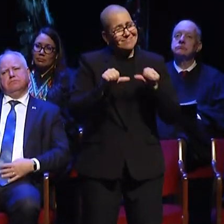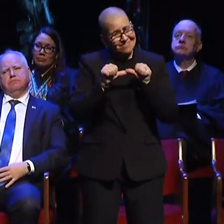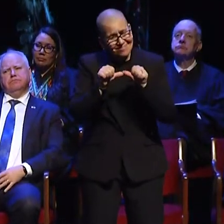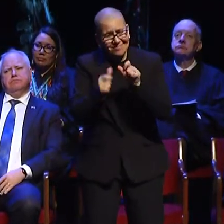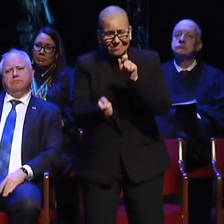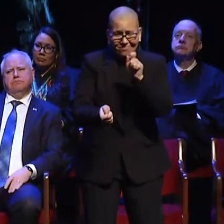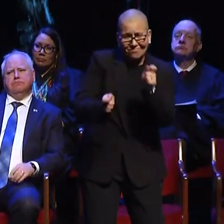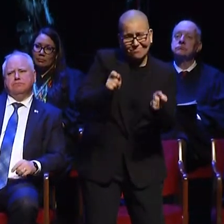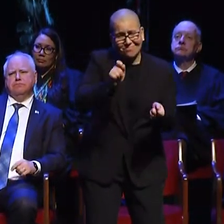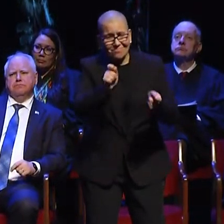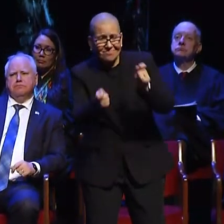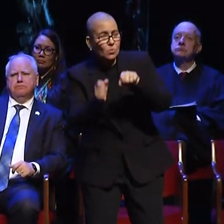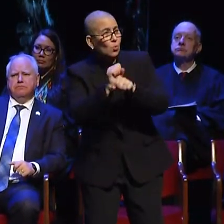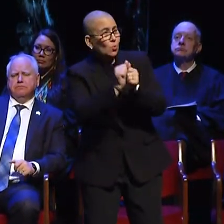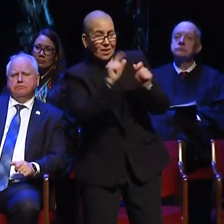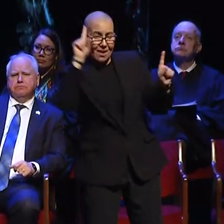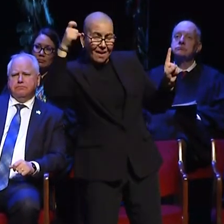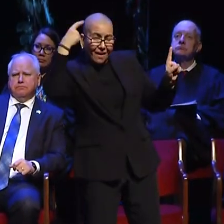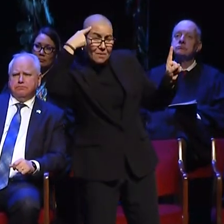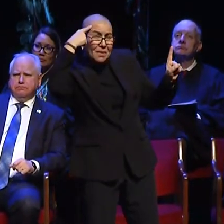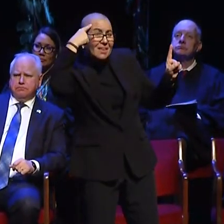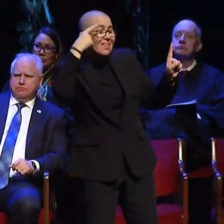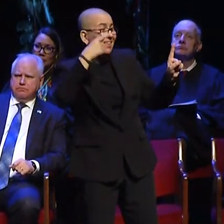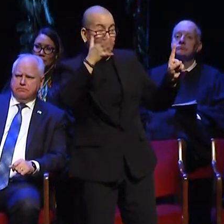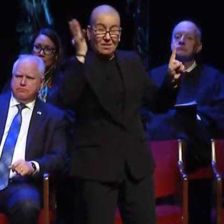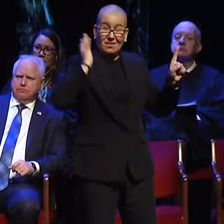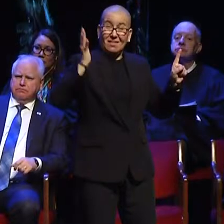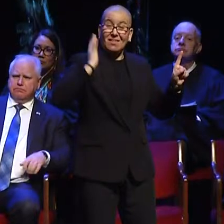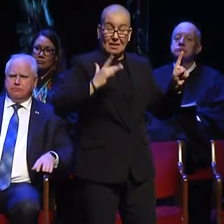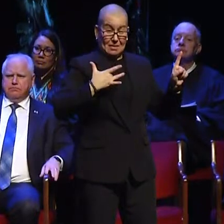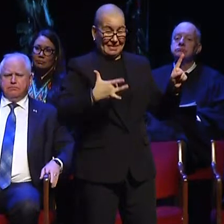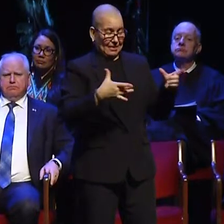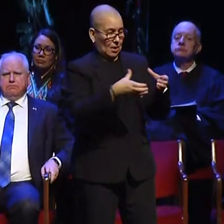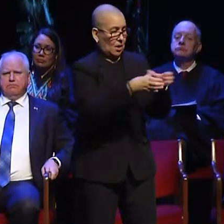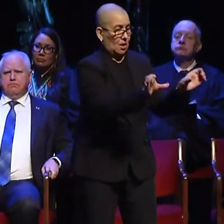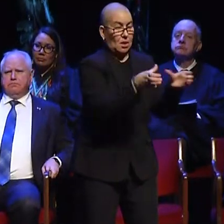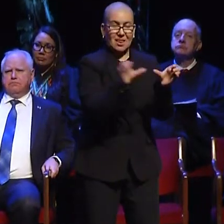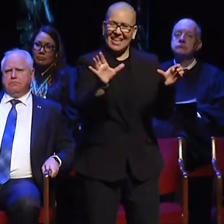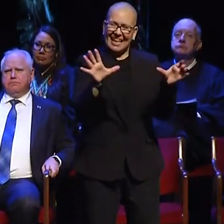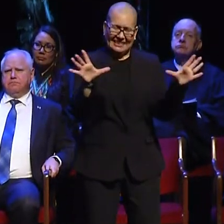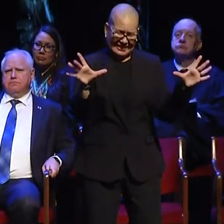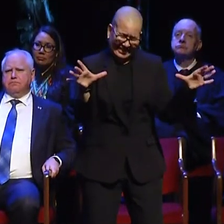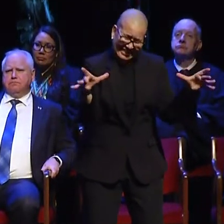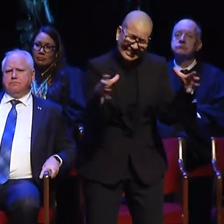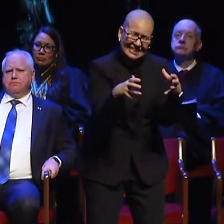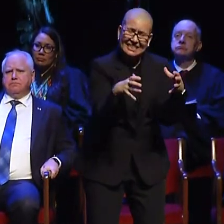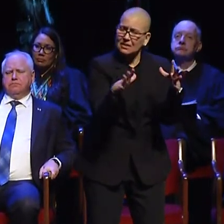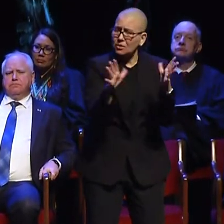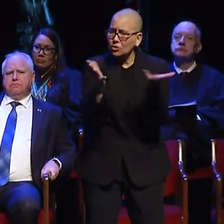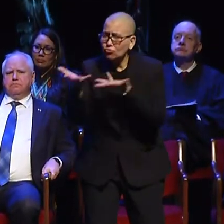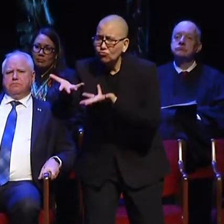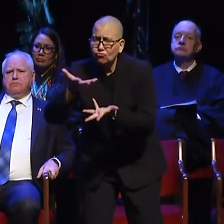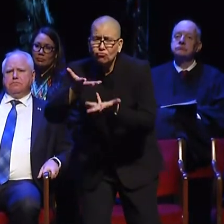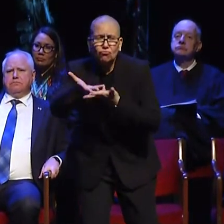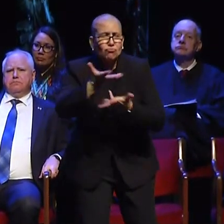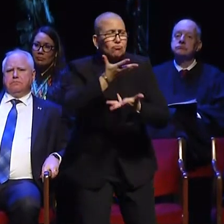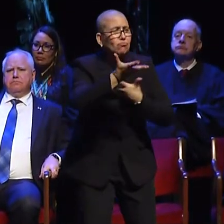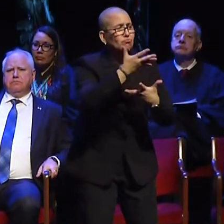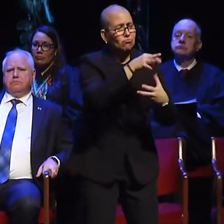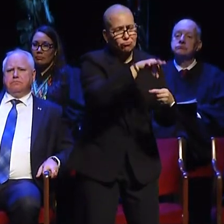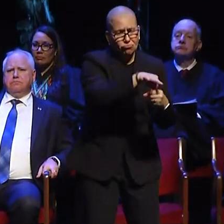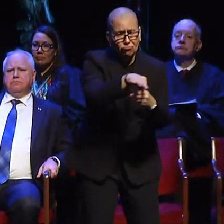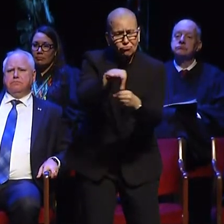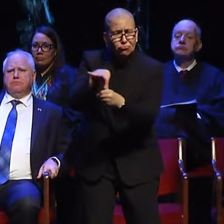lines of difference to better address the needs of the people that we serve. A government that includes people